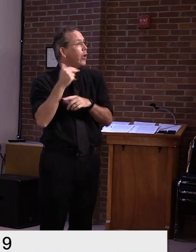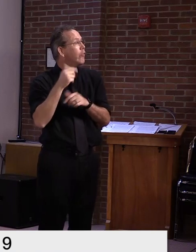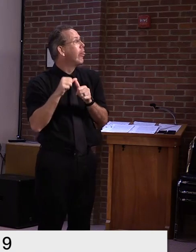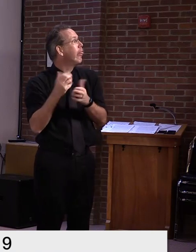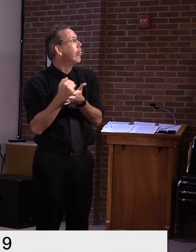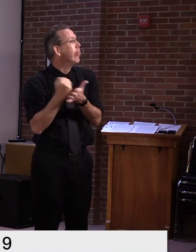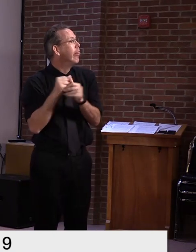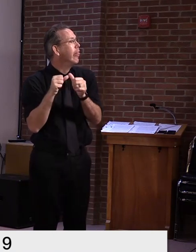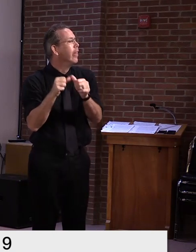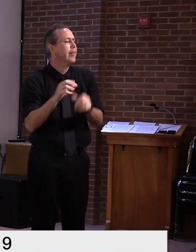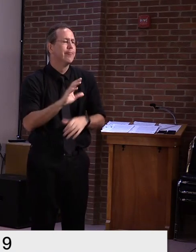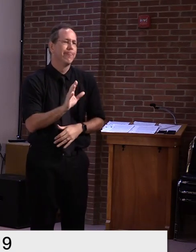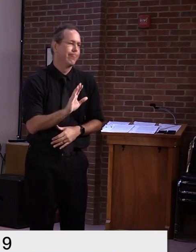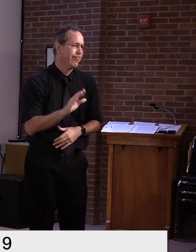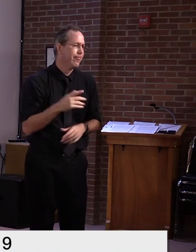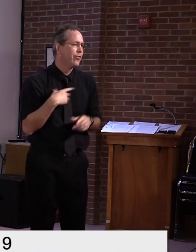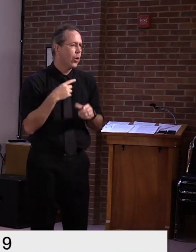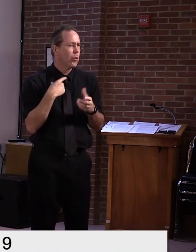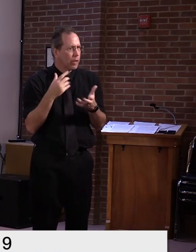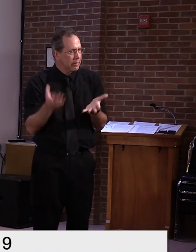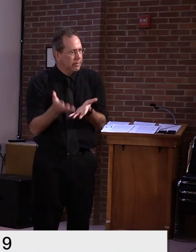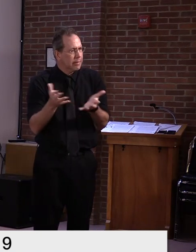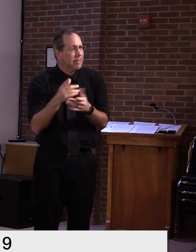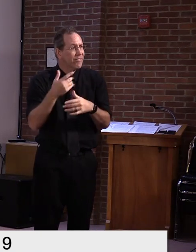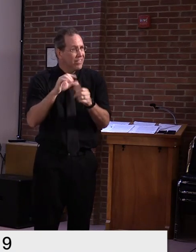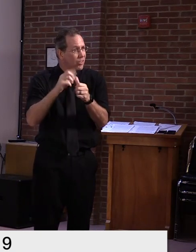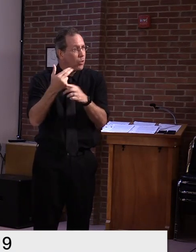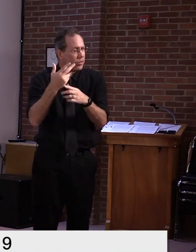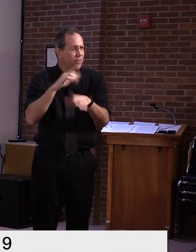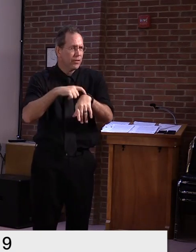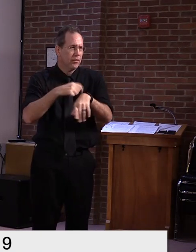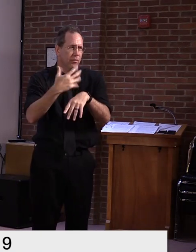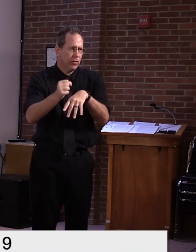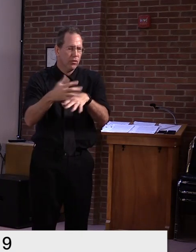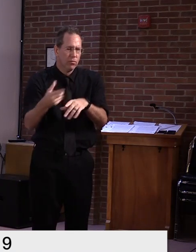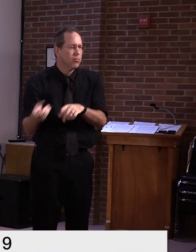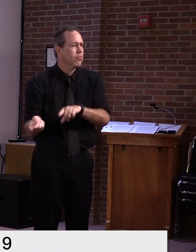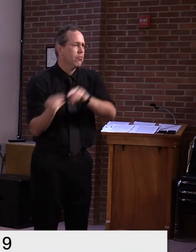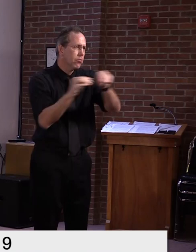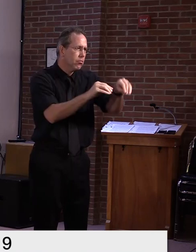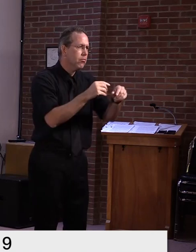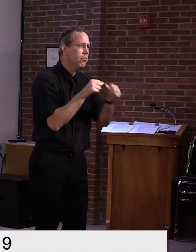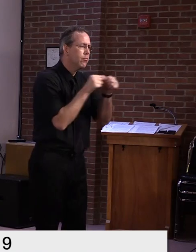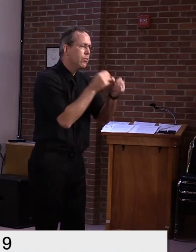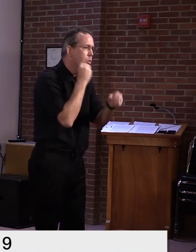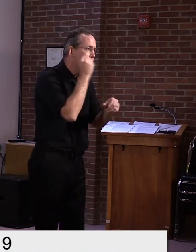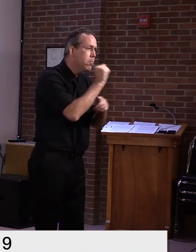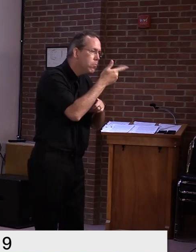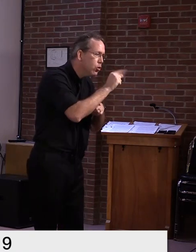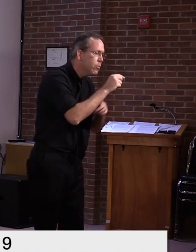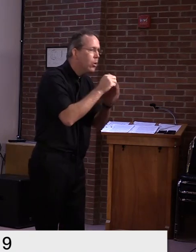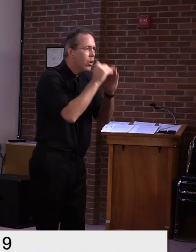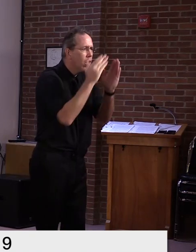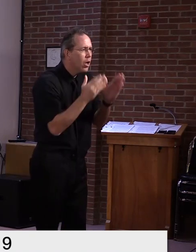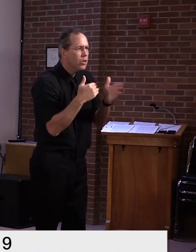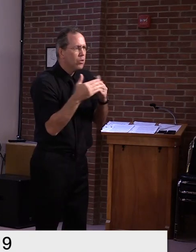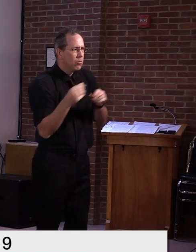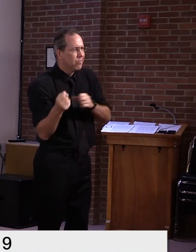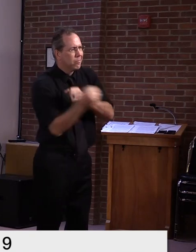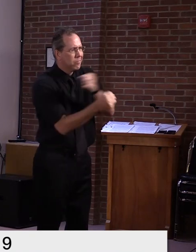the Coronavirus Relief Fund, both in terms of moving people out of the hotel-motel program and